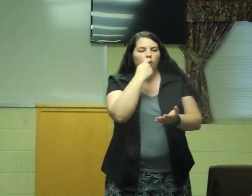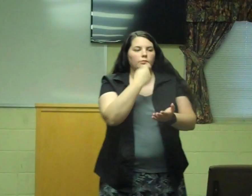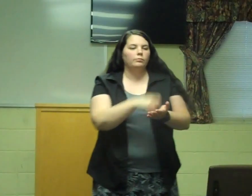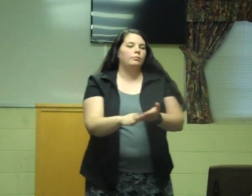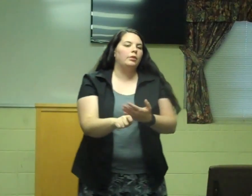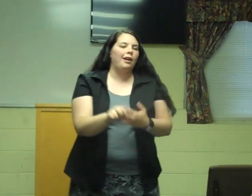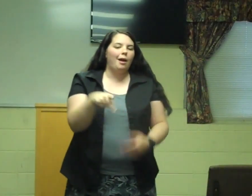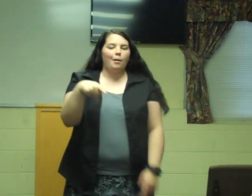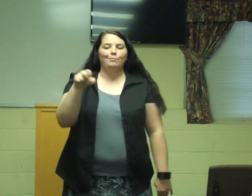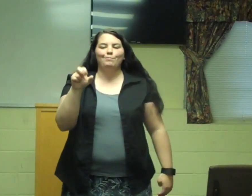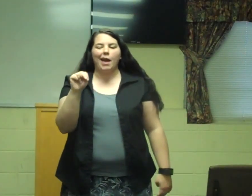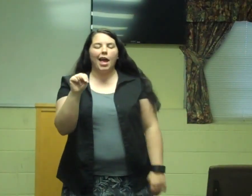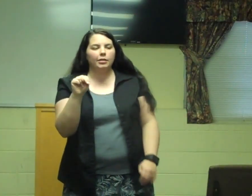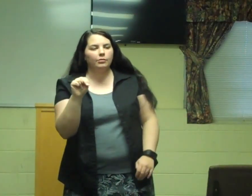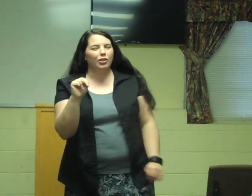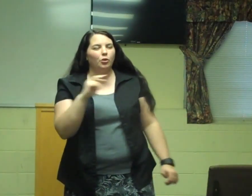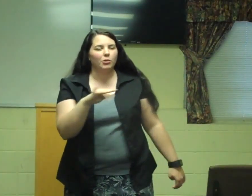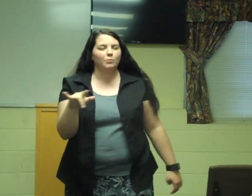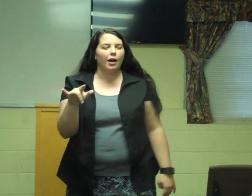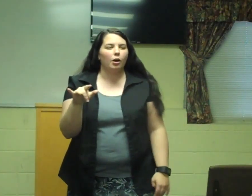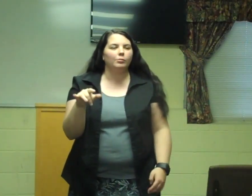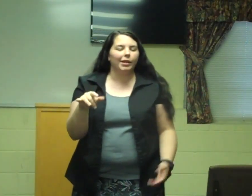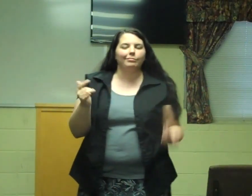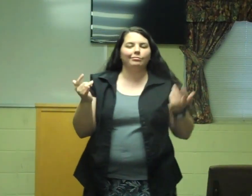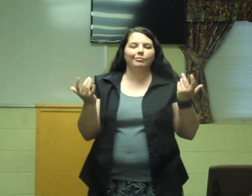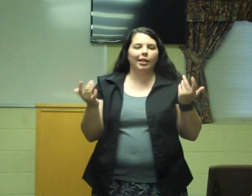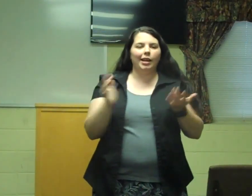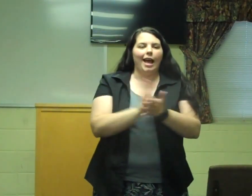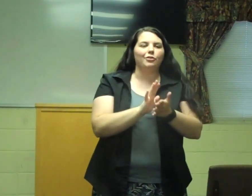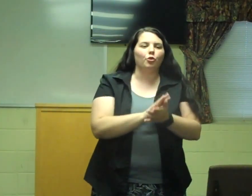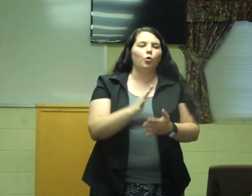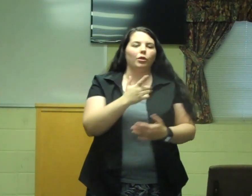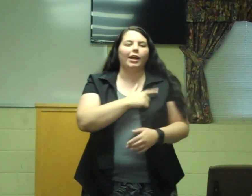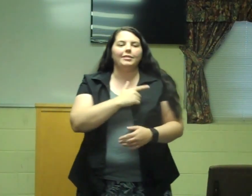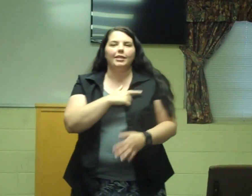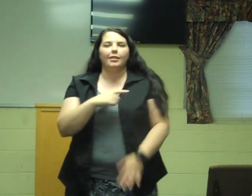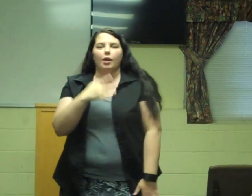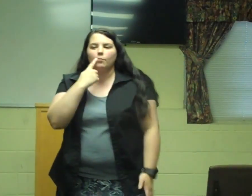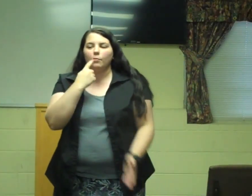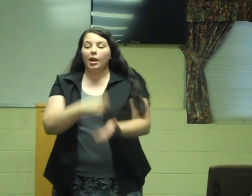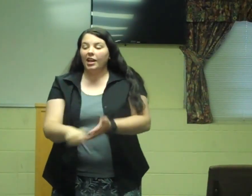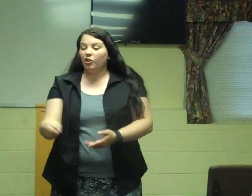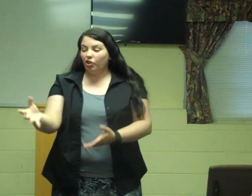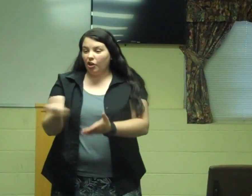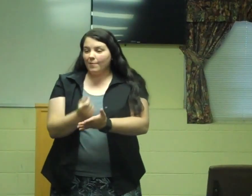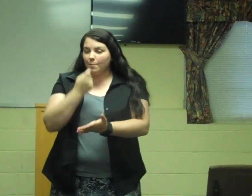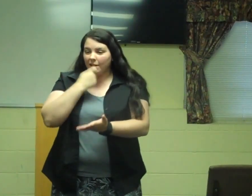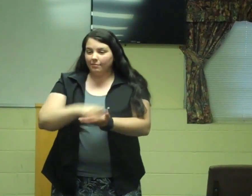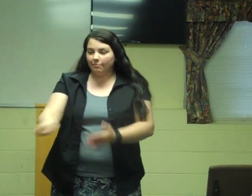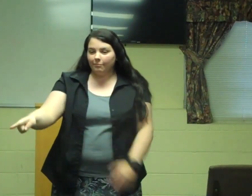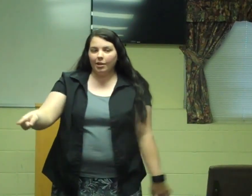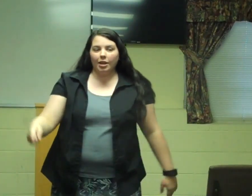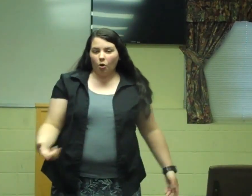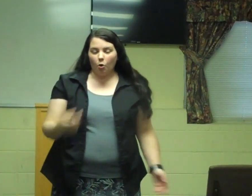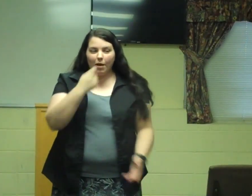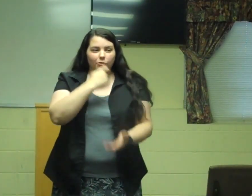Pencil, pen, you'd only spell, but at school we're lazy. And can you grab that pen or